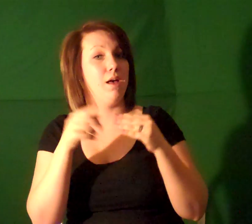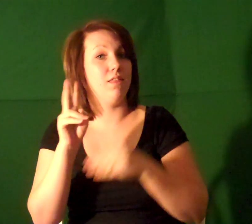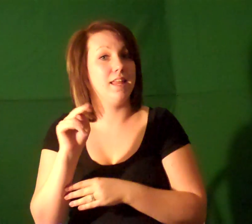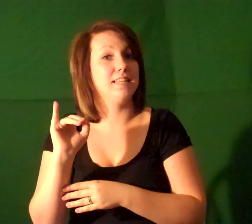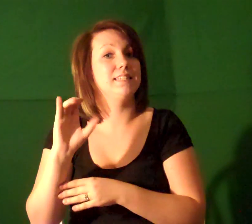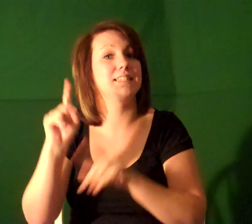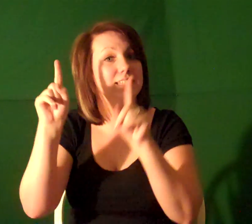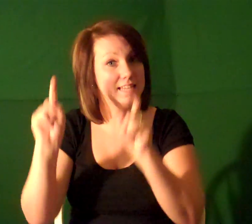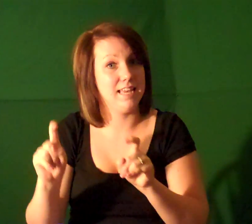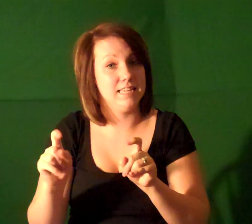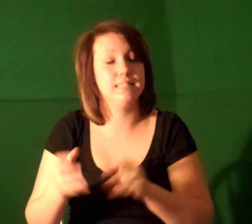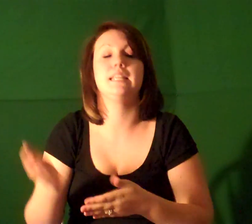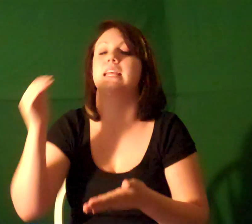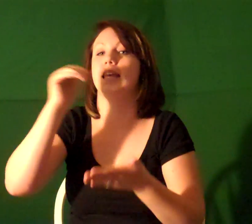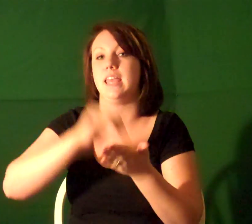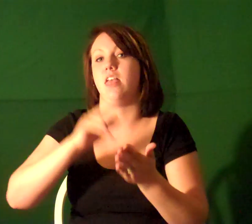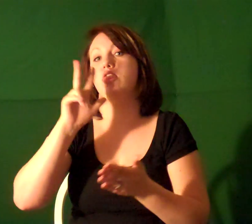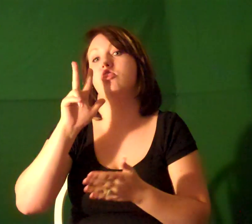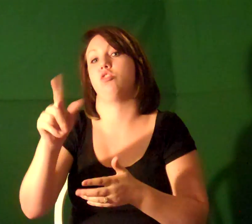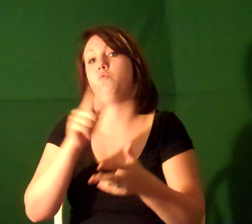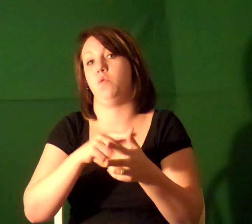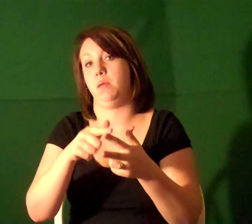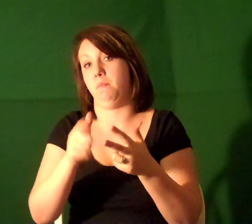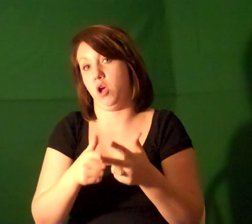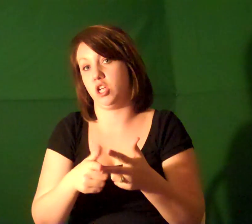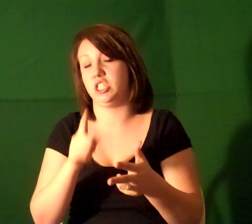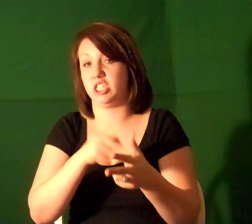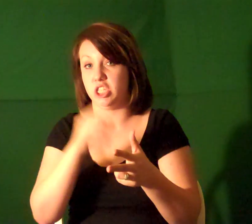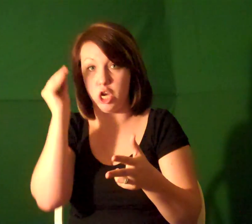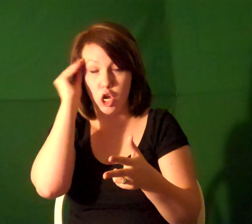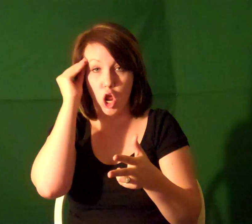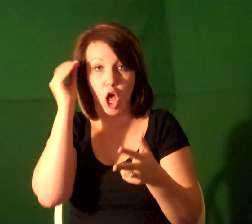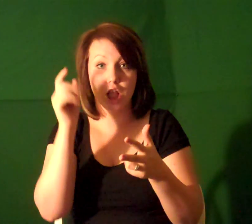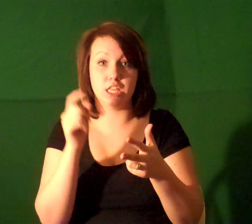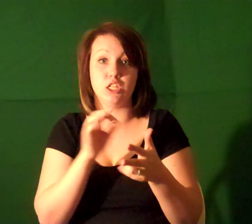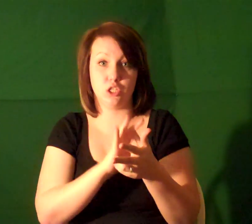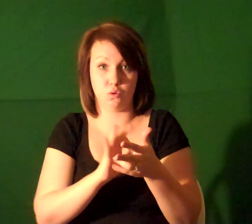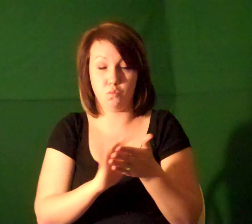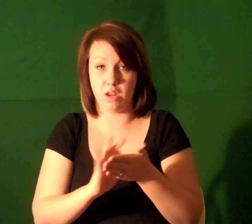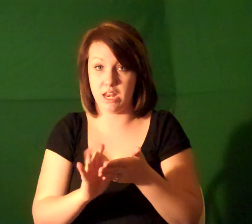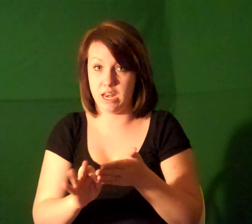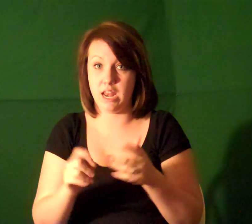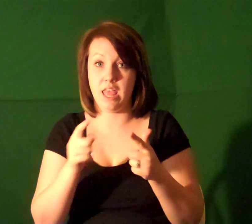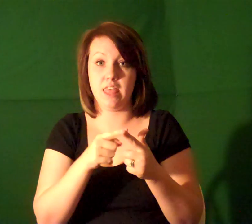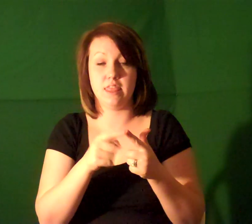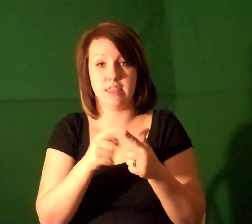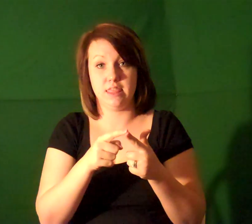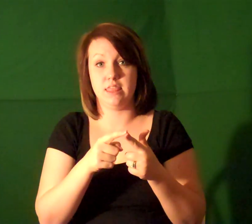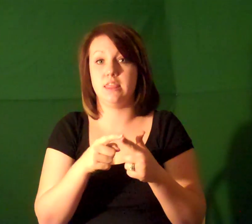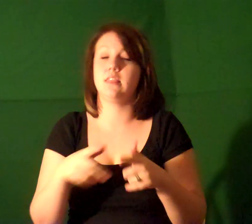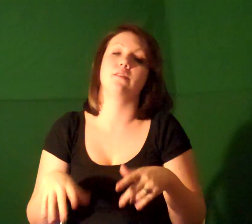three portions to the test. There's the knowledge test, which is the written test. There is the